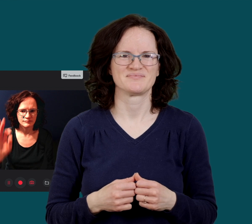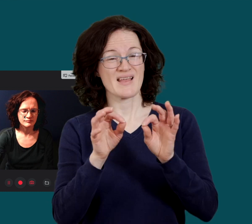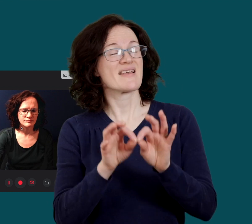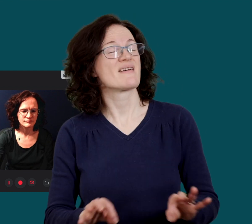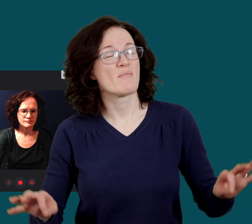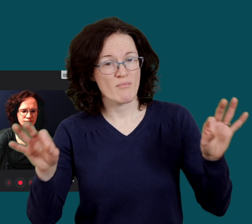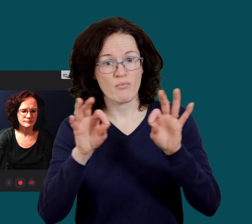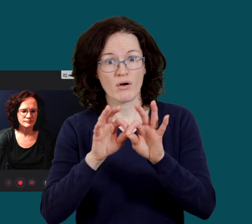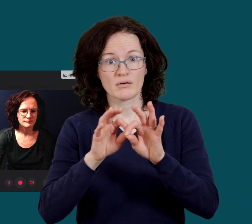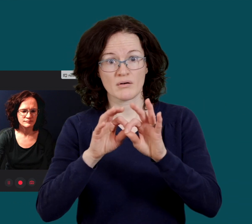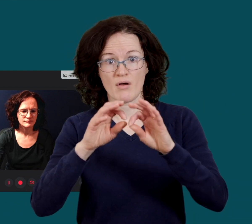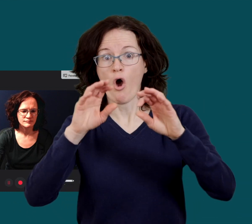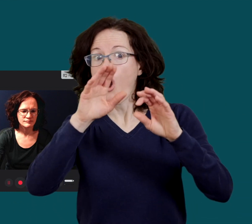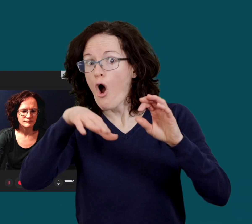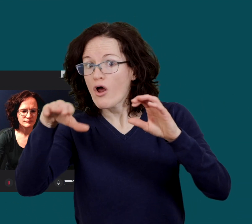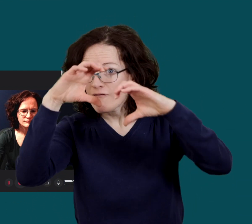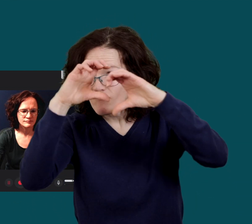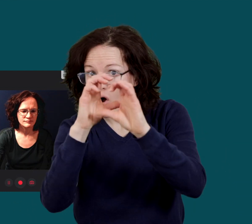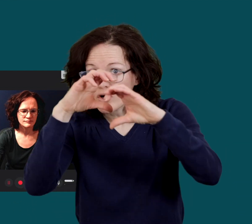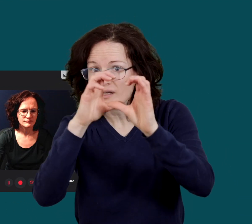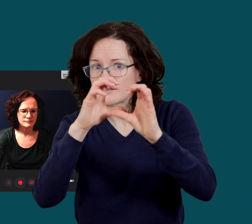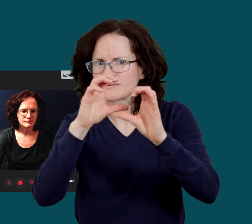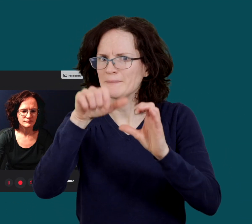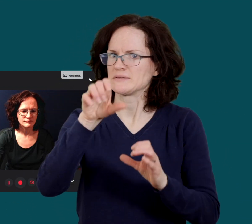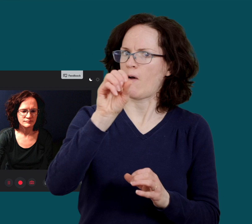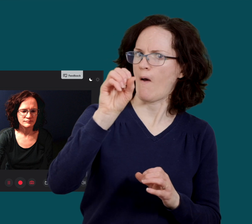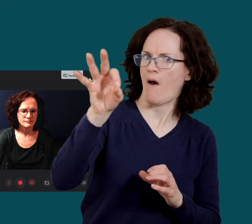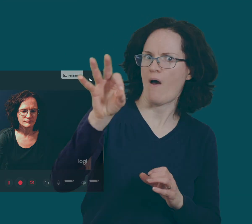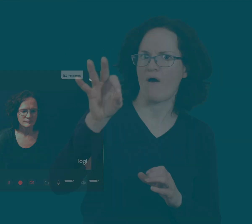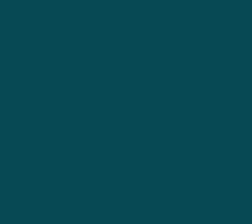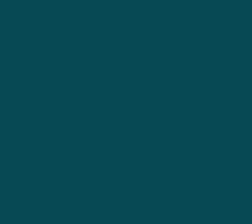It's really important that the autofocus is disabled.